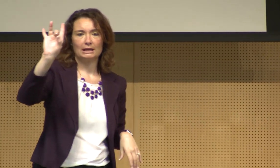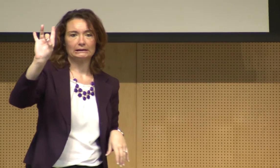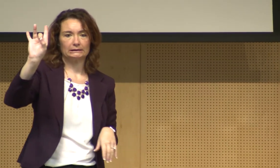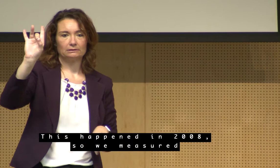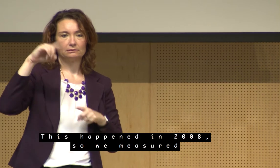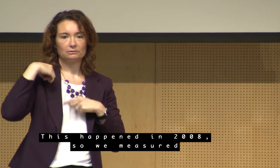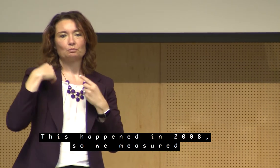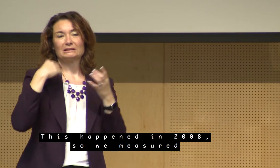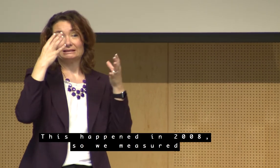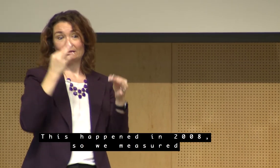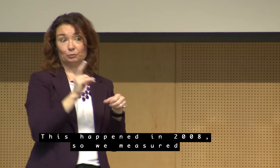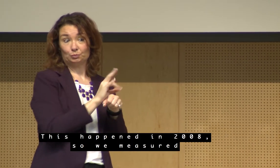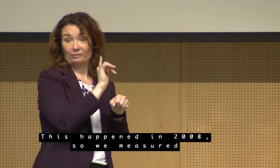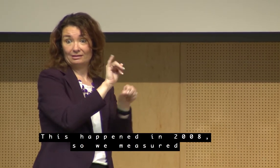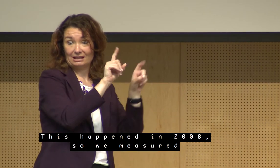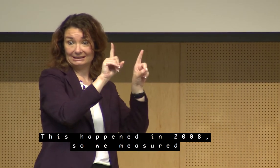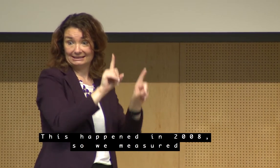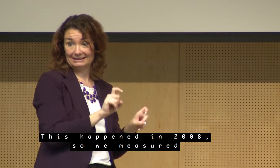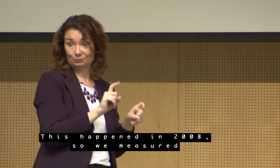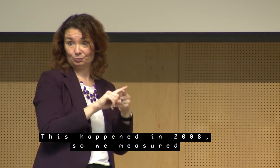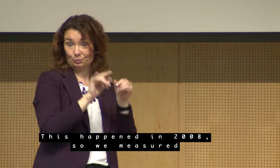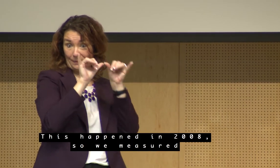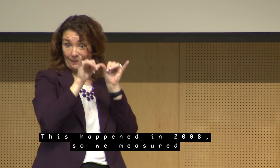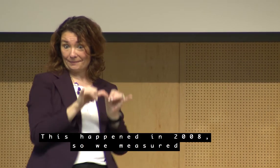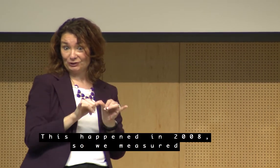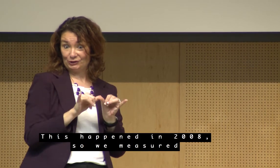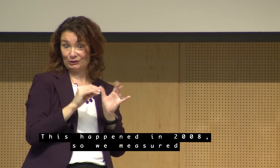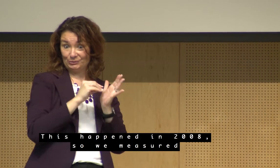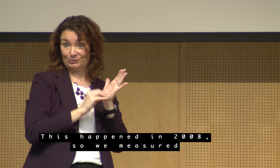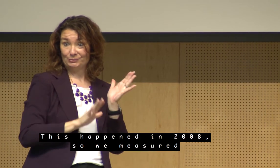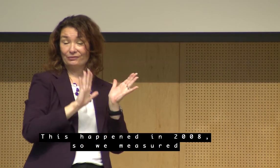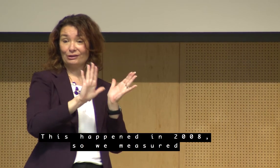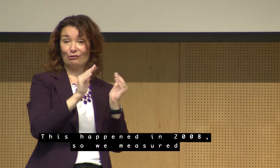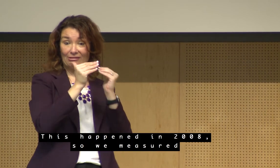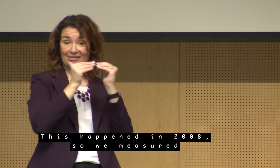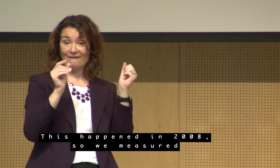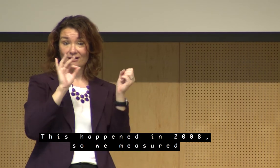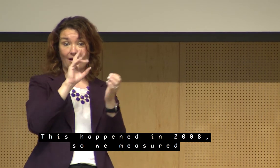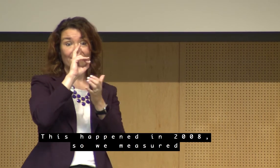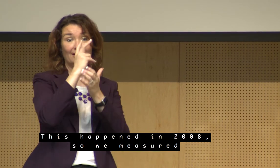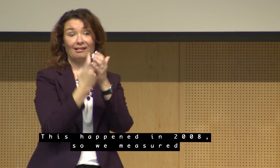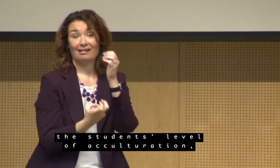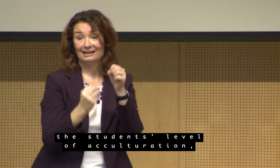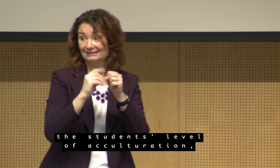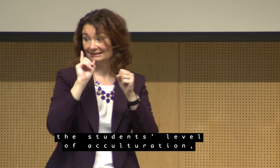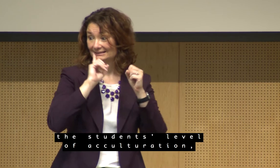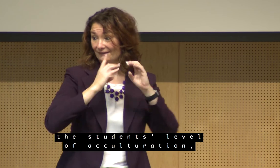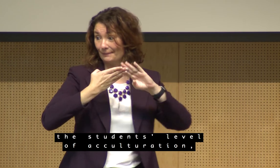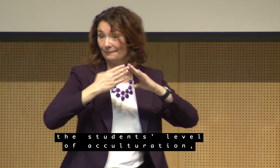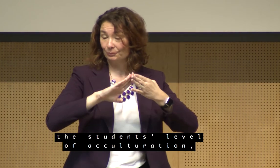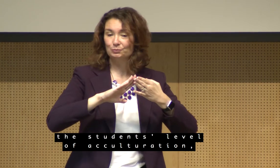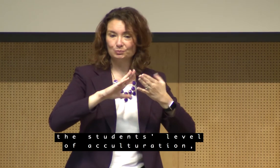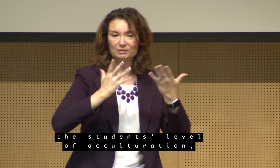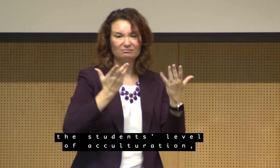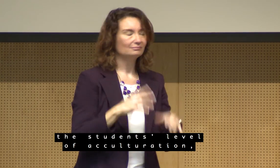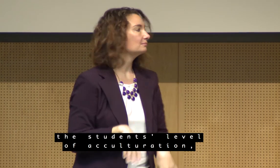This happened in 2008. So we measured the student's level of acculturation,